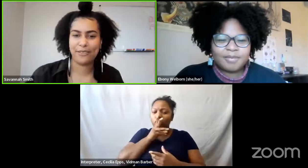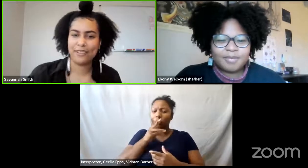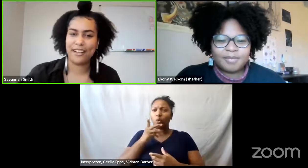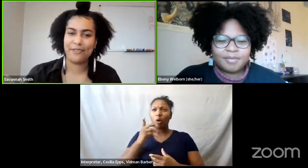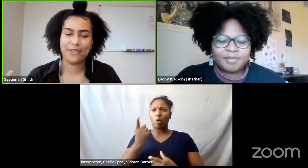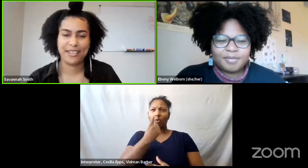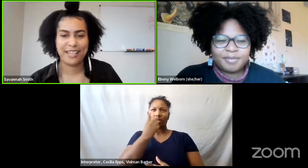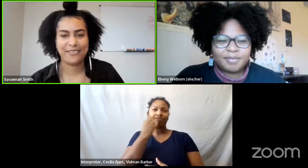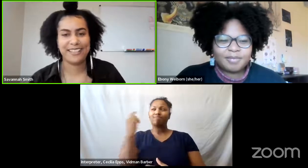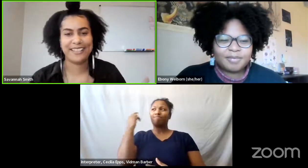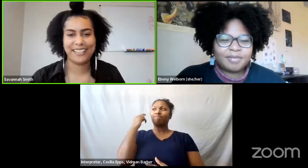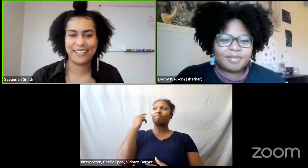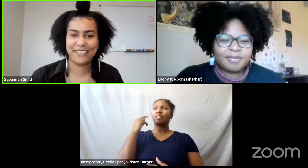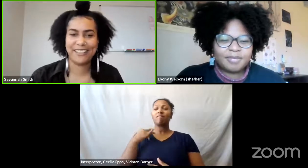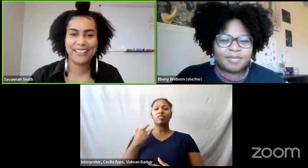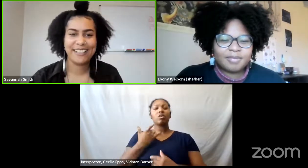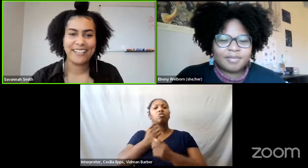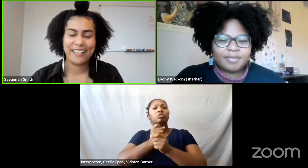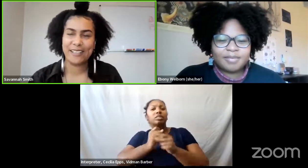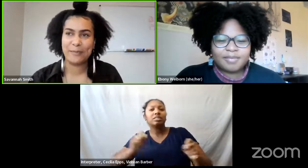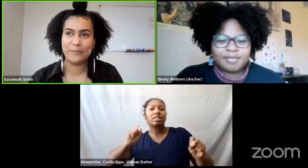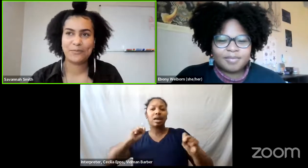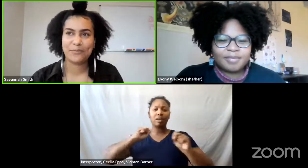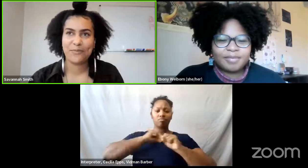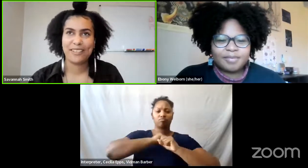wow, I feel safe and secure.